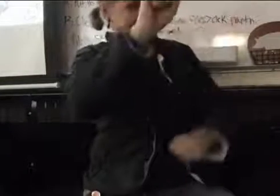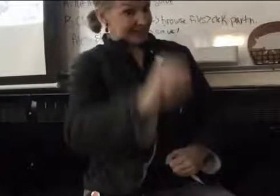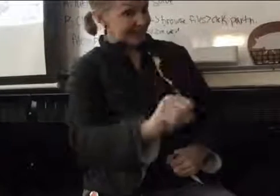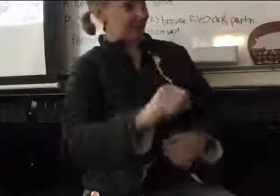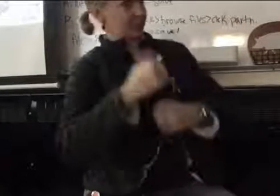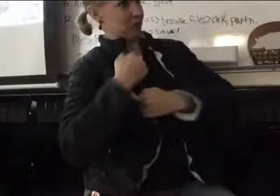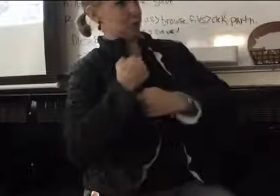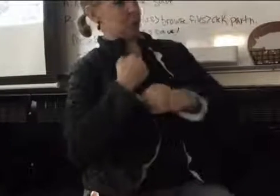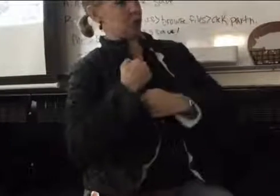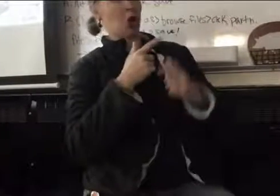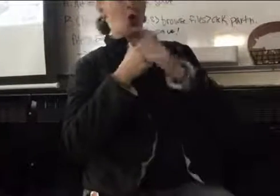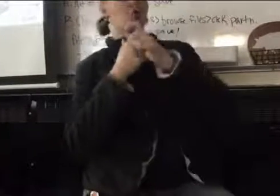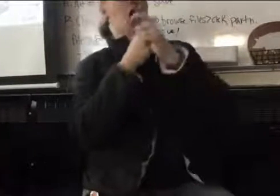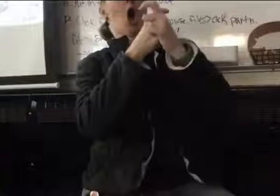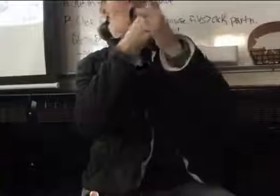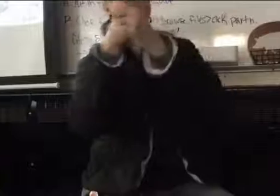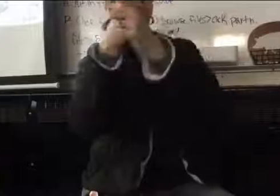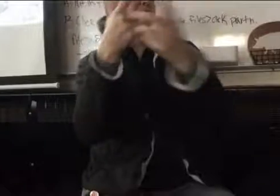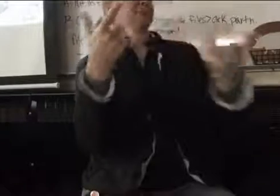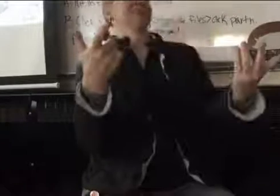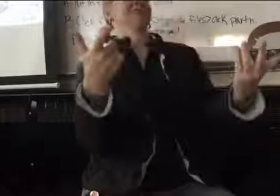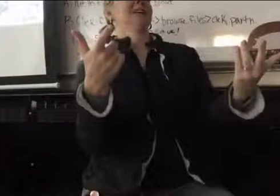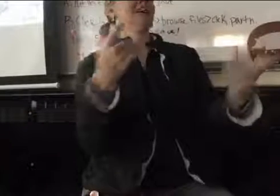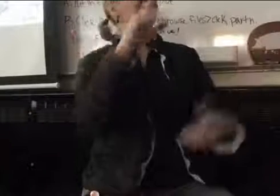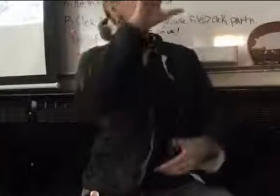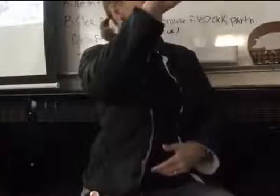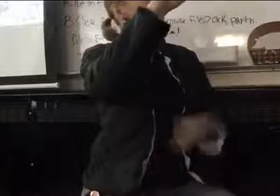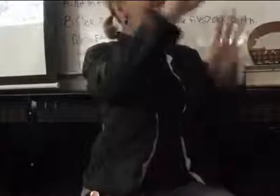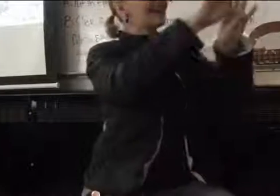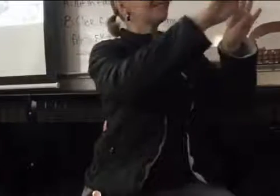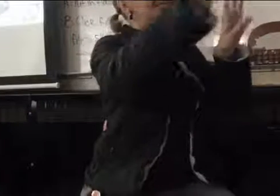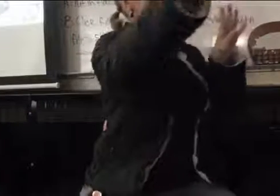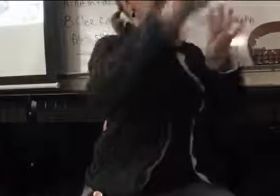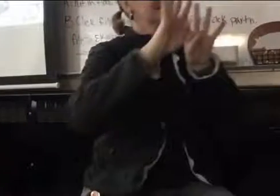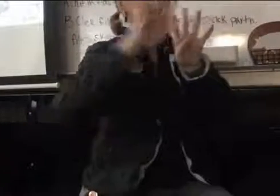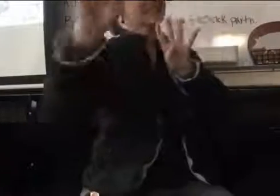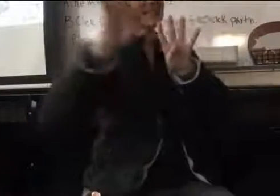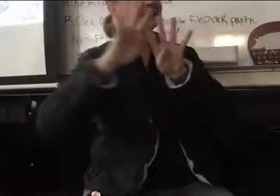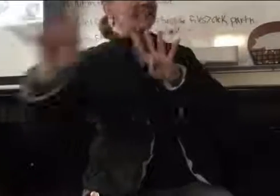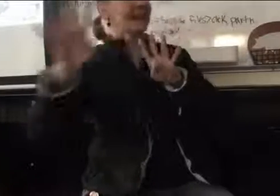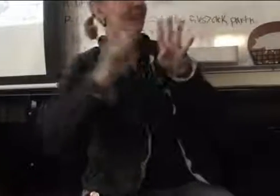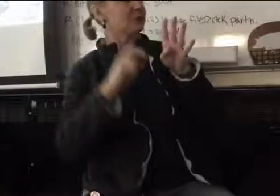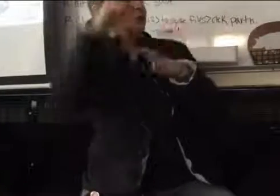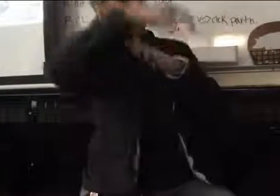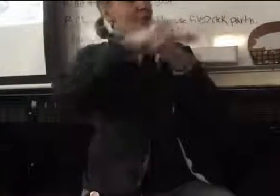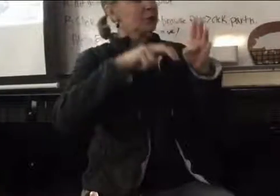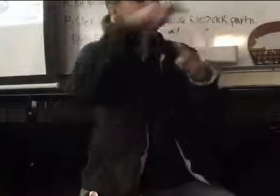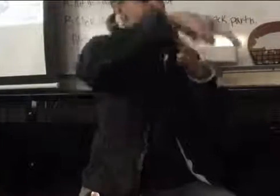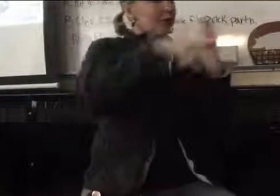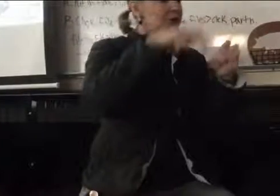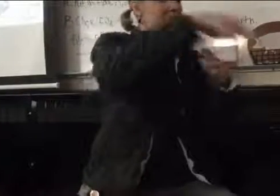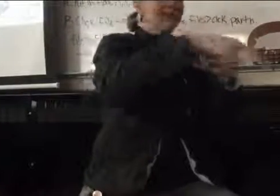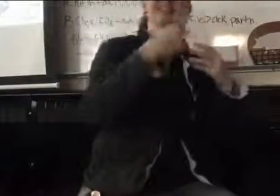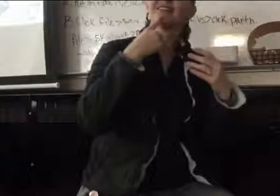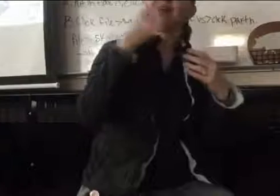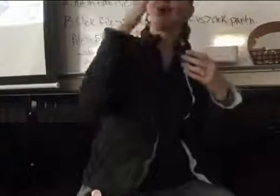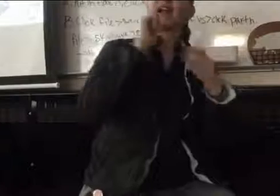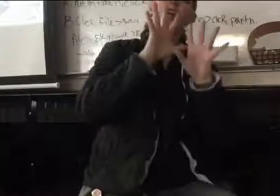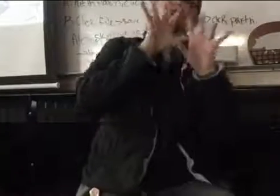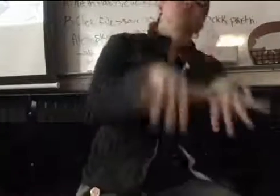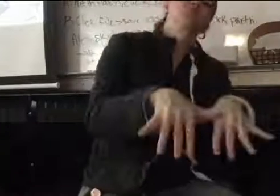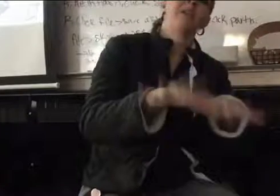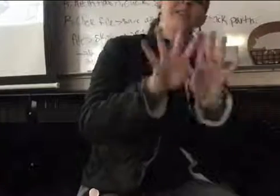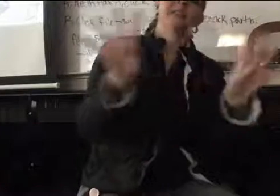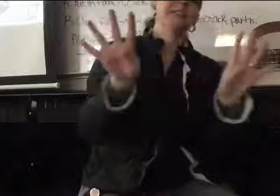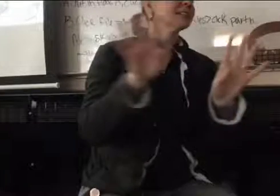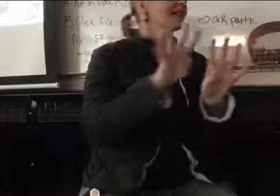run across. There are 9 fences that they have to jump over. And if you say, well, why didn't they just knock over the fences?